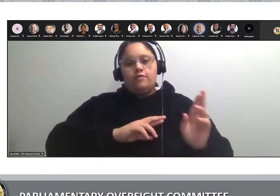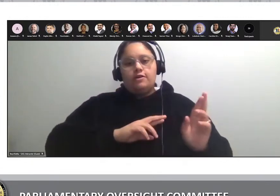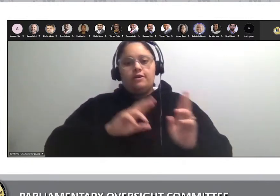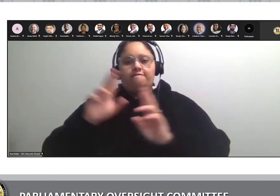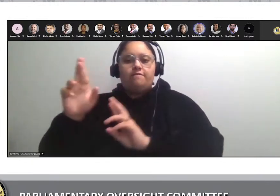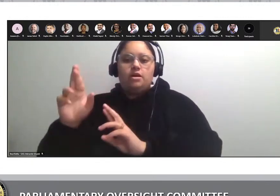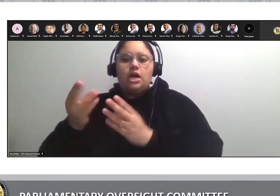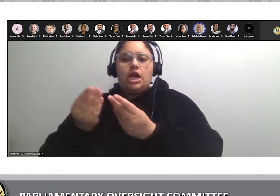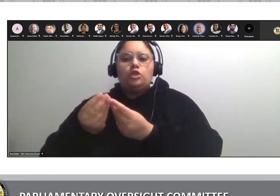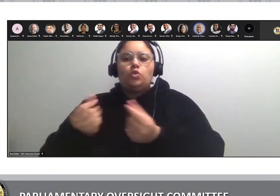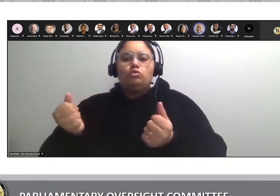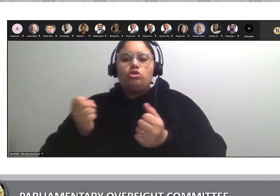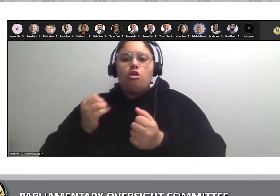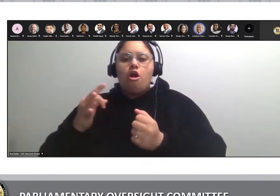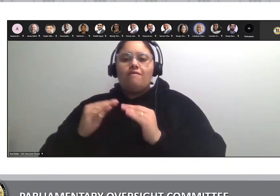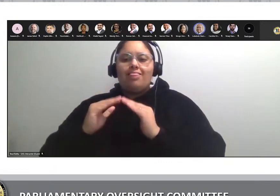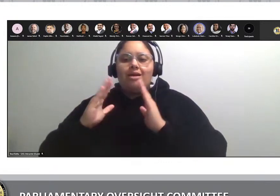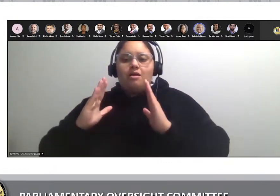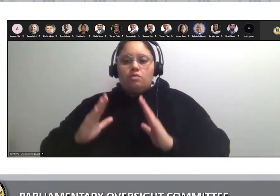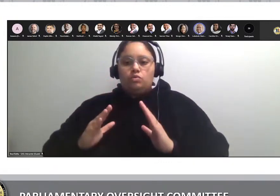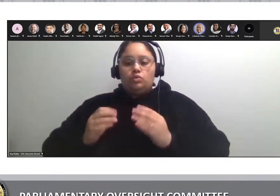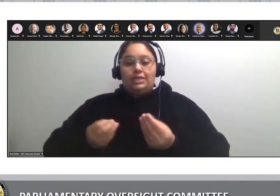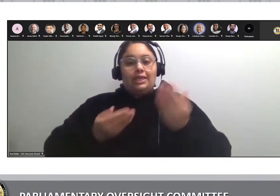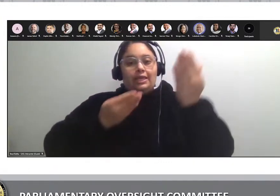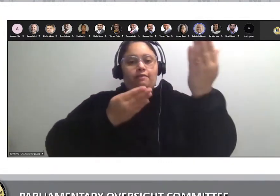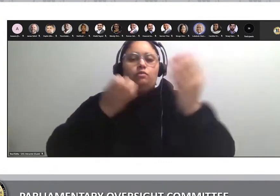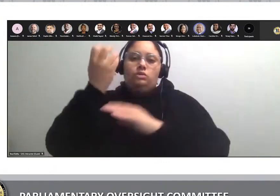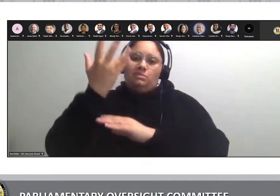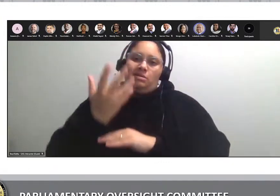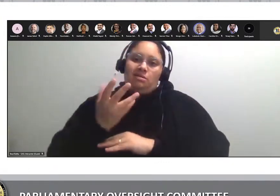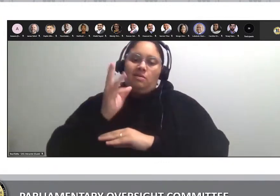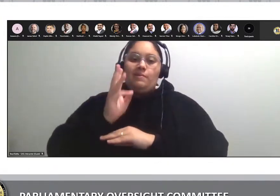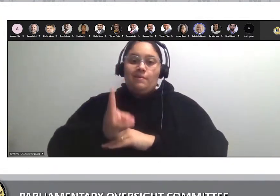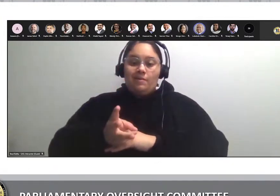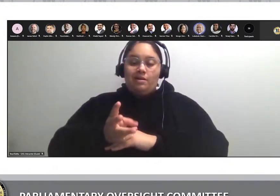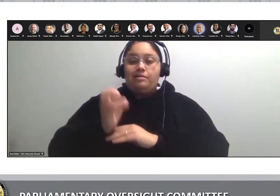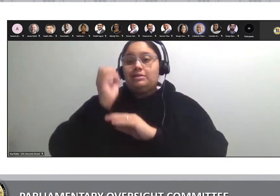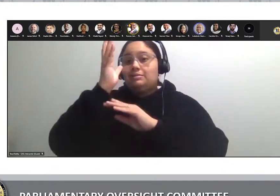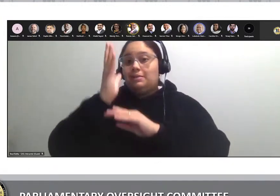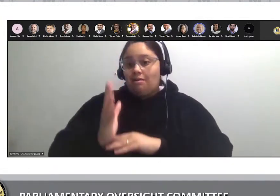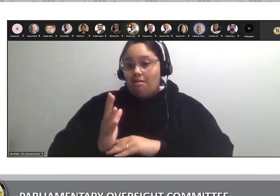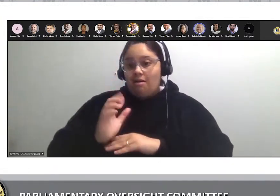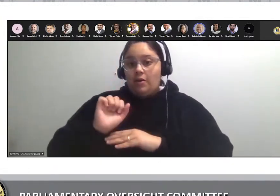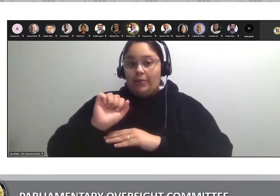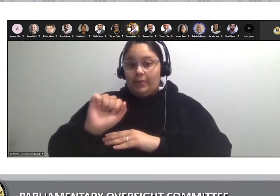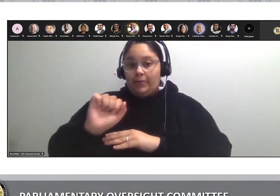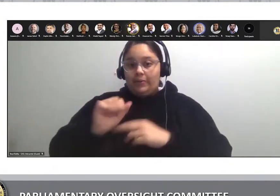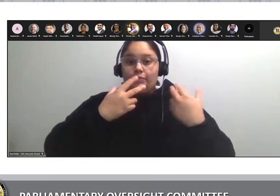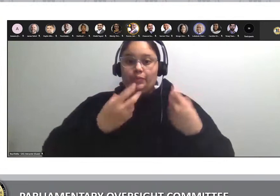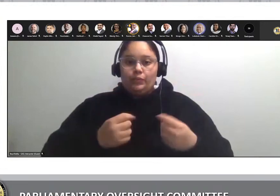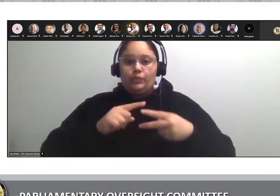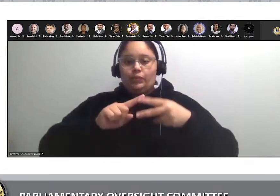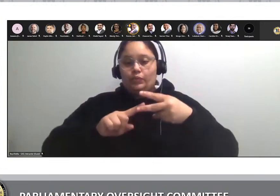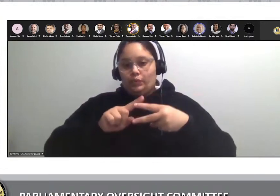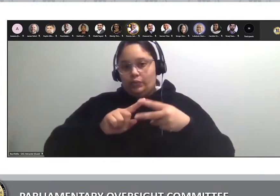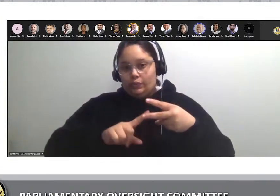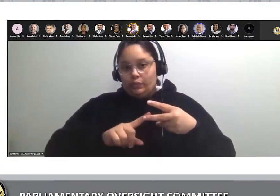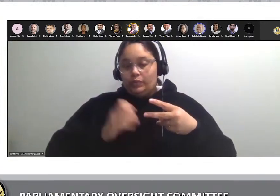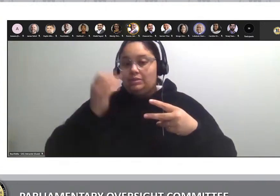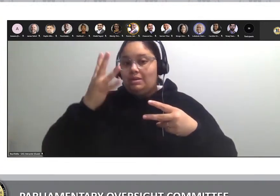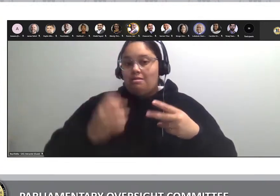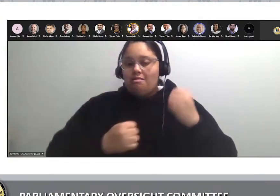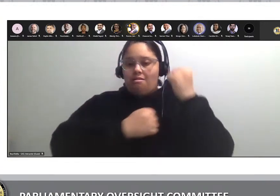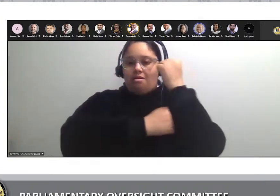the resolutions of the House to the Speaker, and Speaker will do two things. Speaker's office will